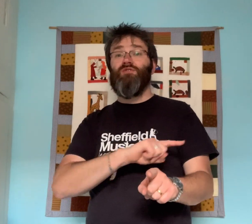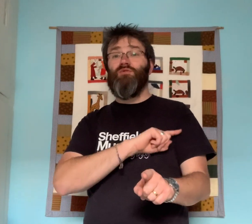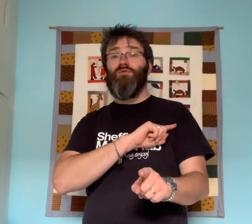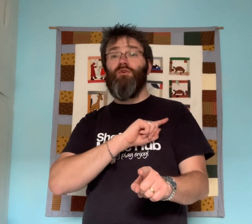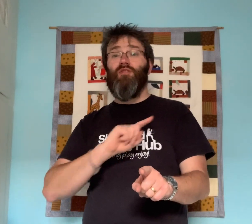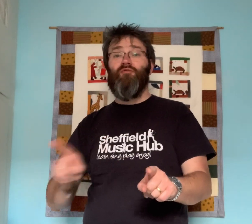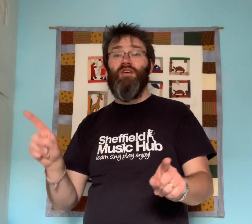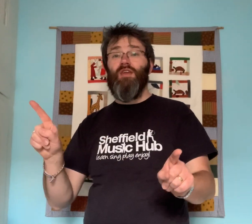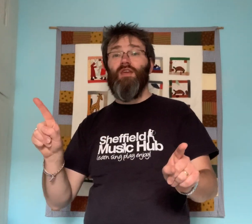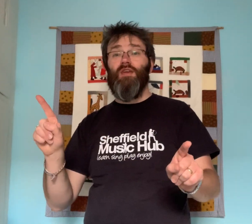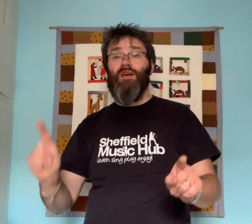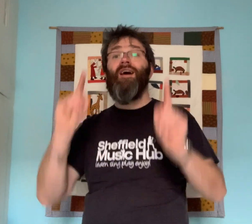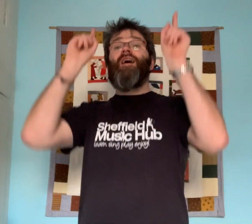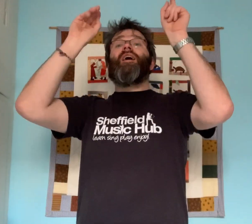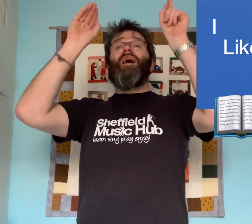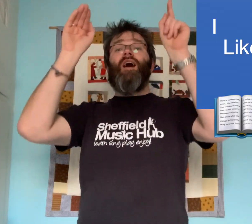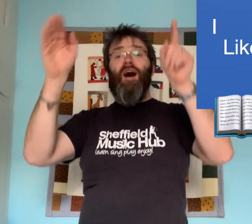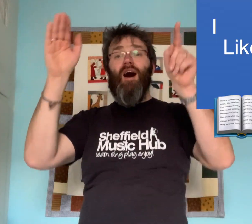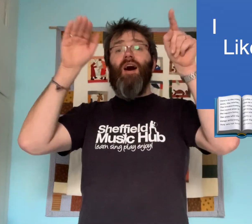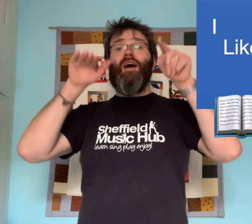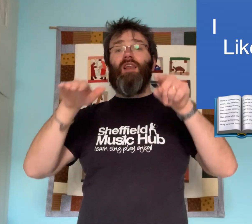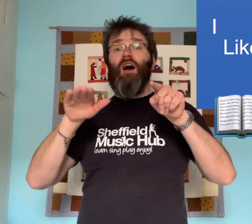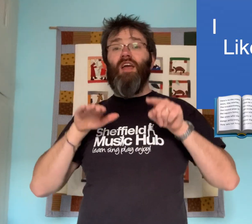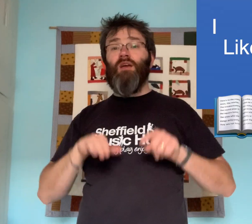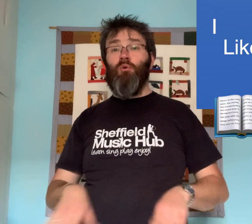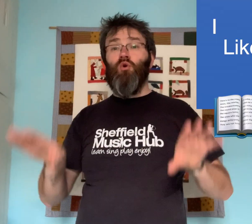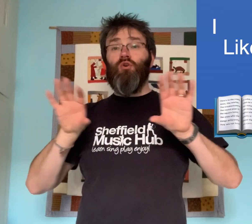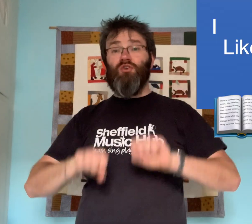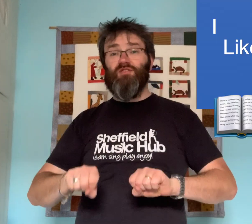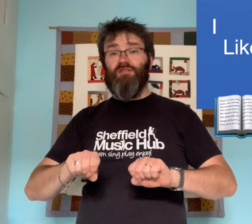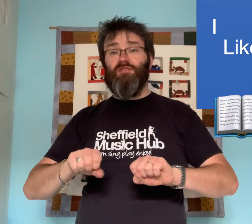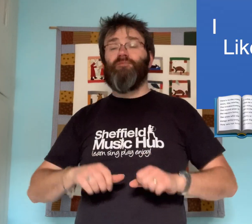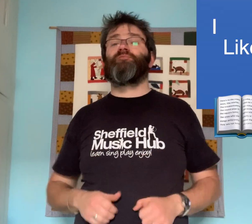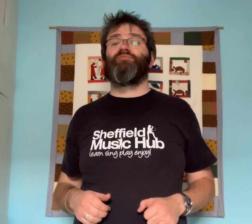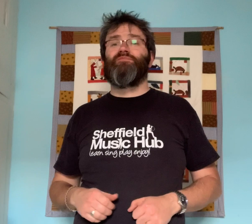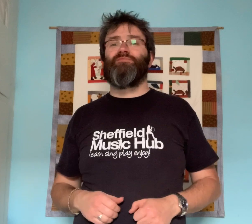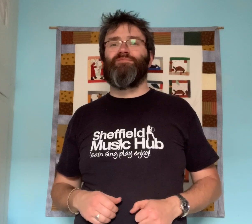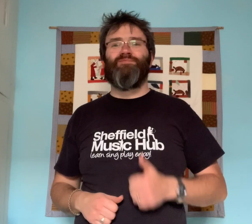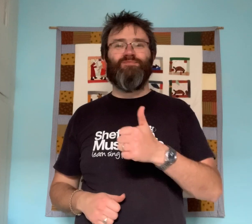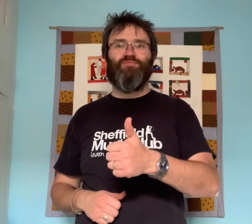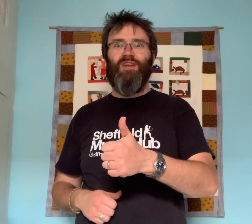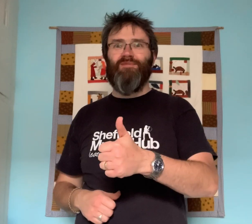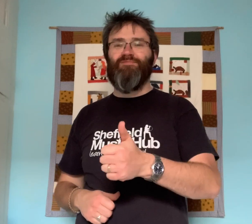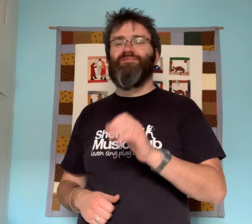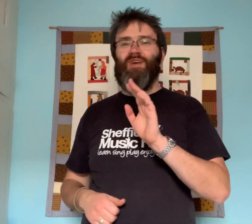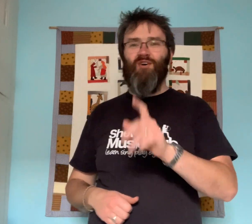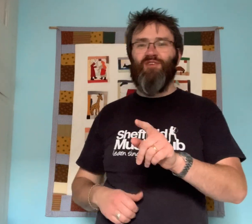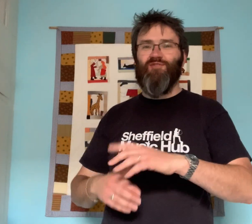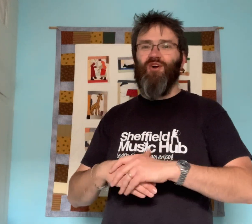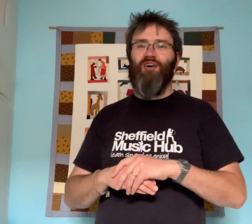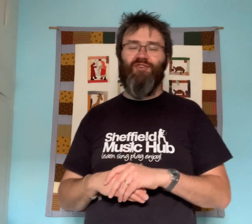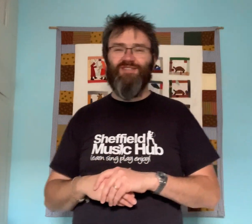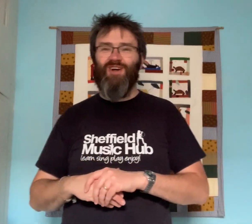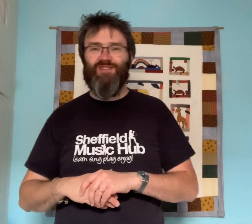2, 3. I like books. Brilliant. Hopefully you've got that first line